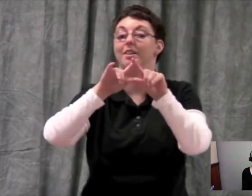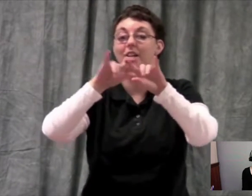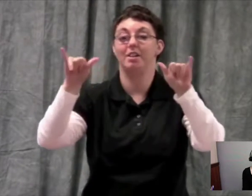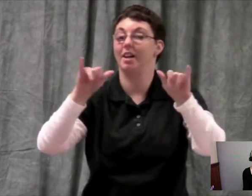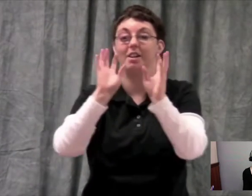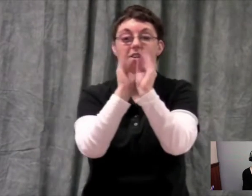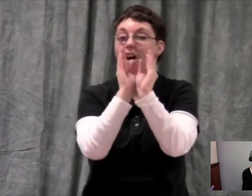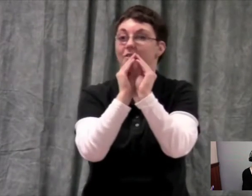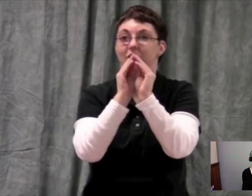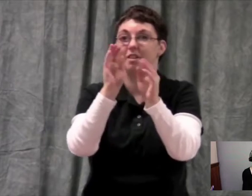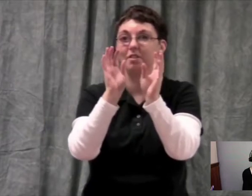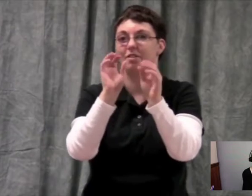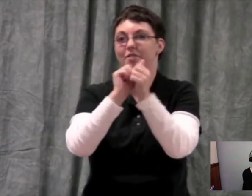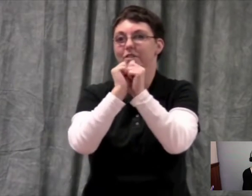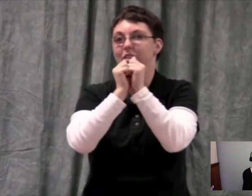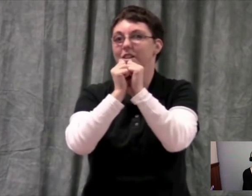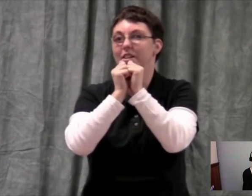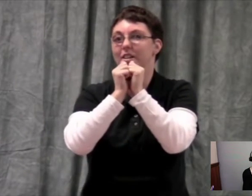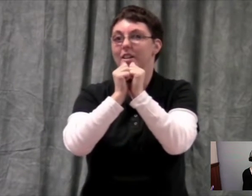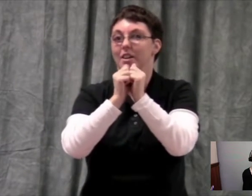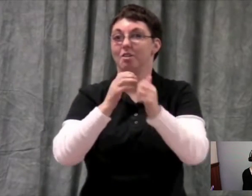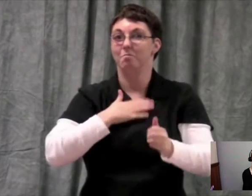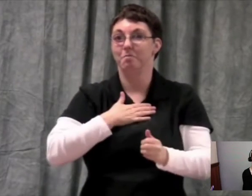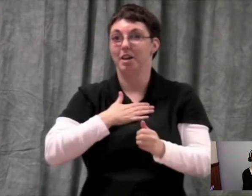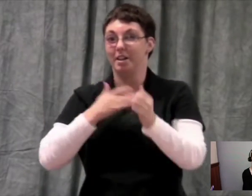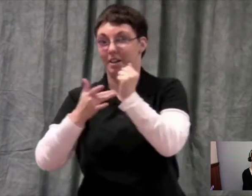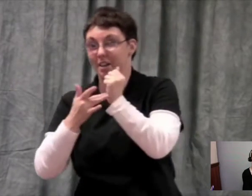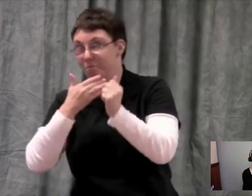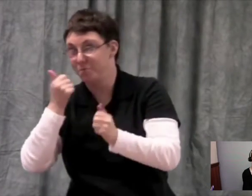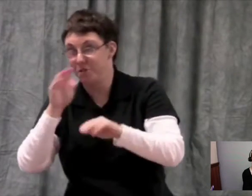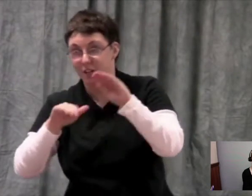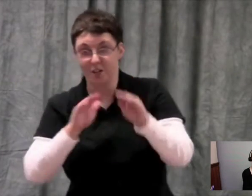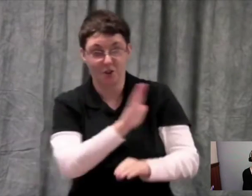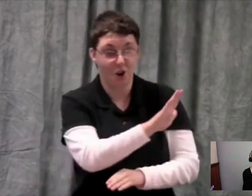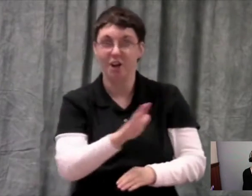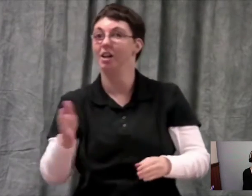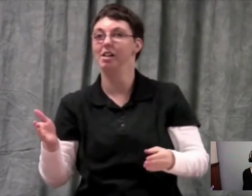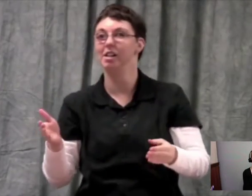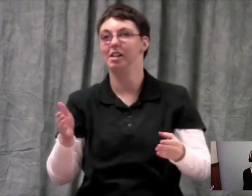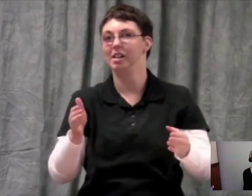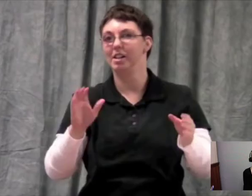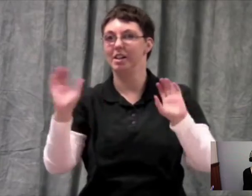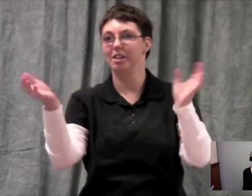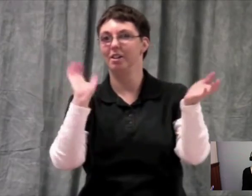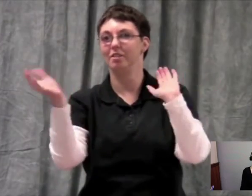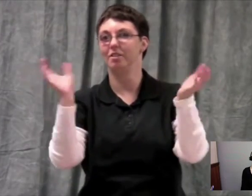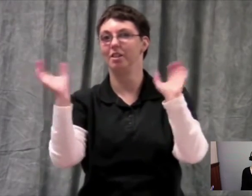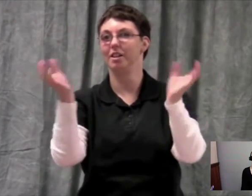There was also a sports competition going on at the same time. They were competing on whose technology was better.